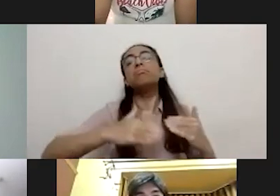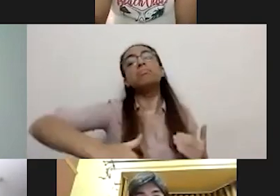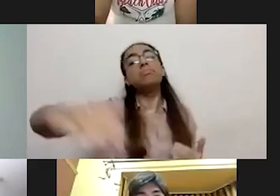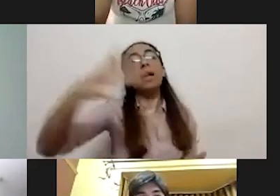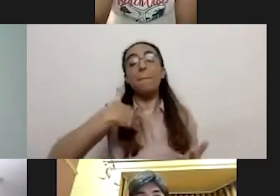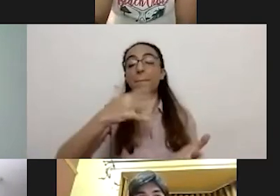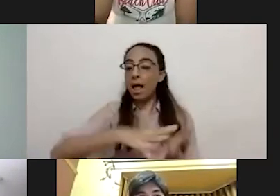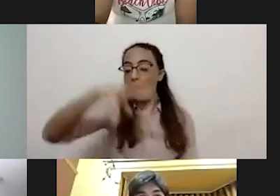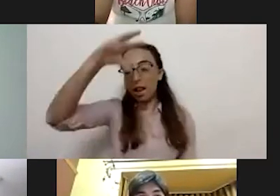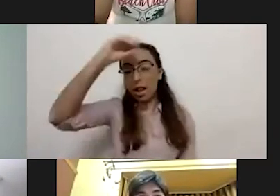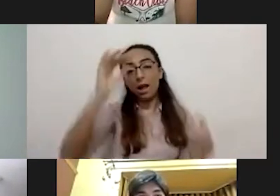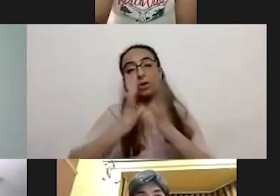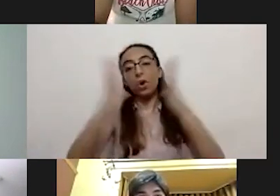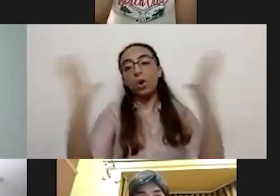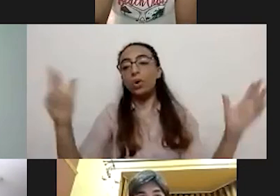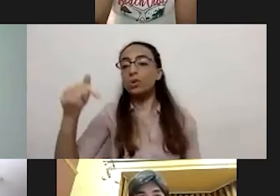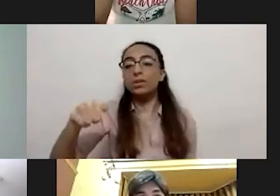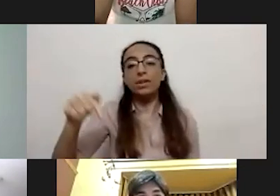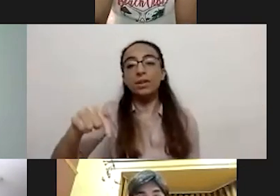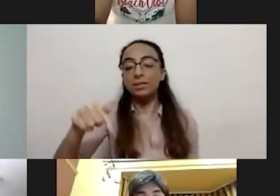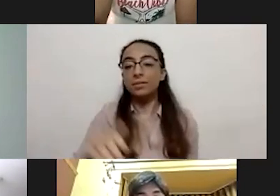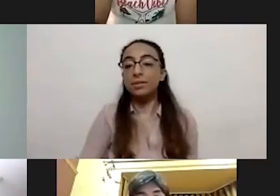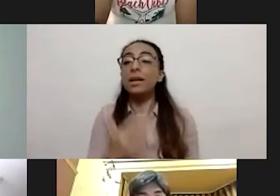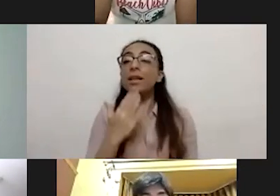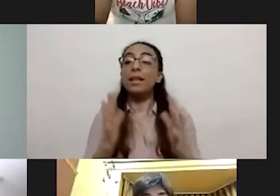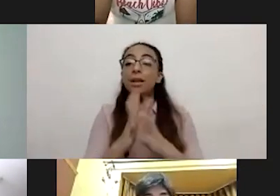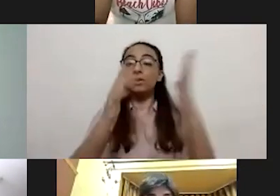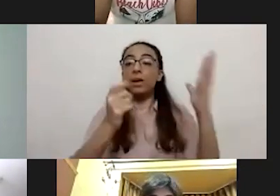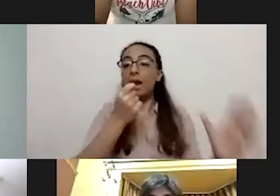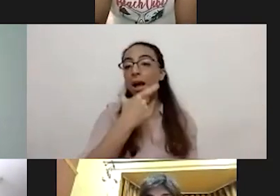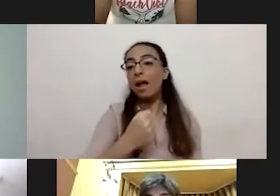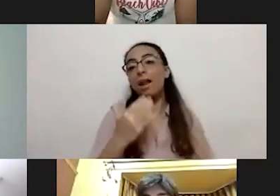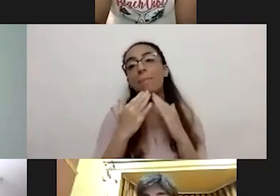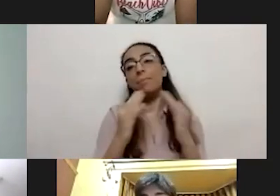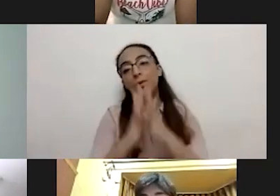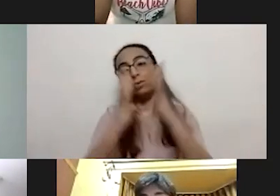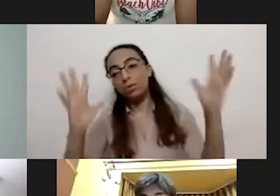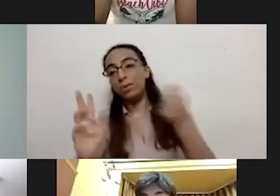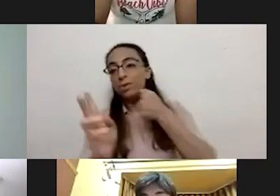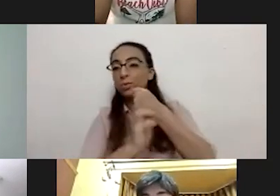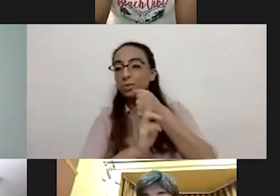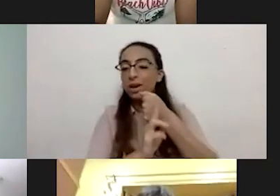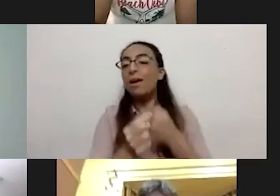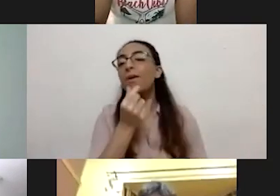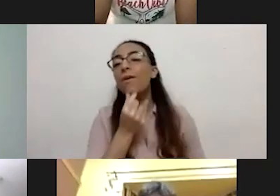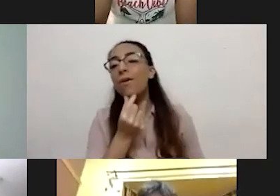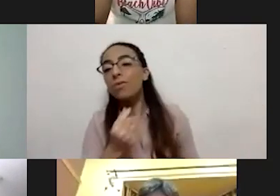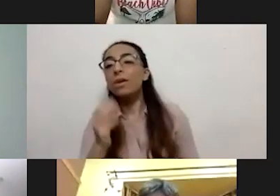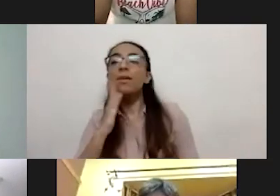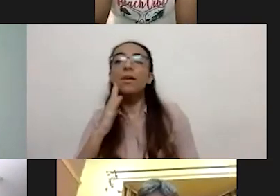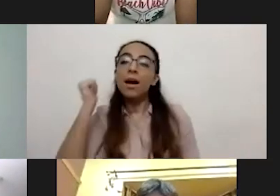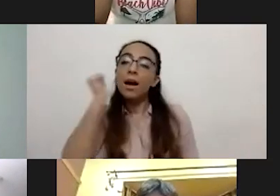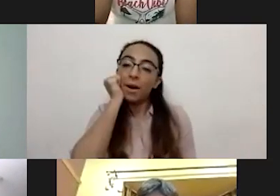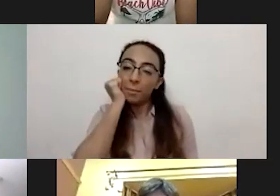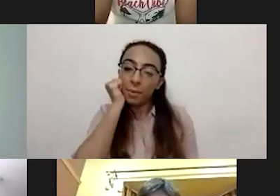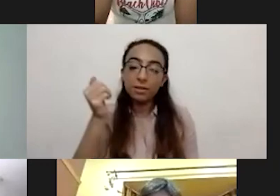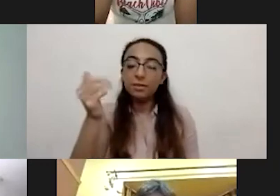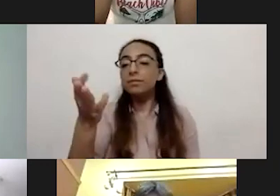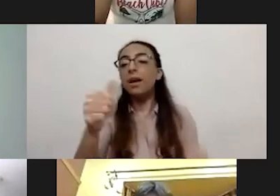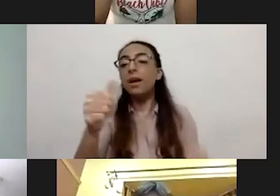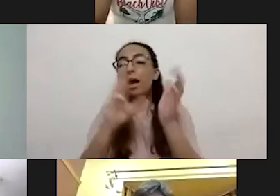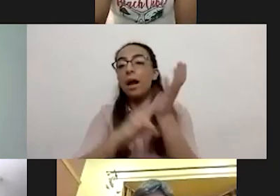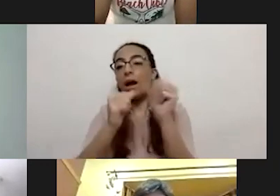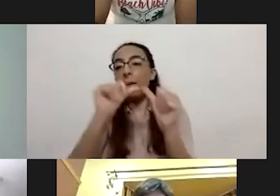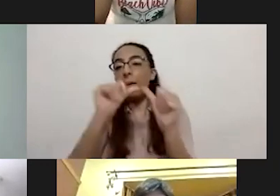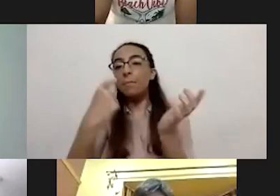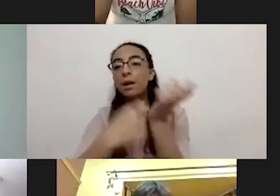a lot. Thank you so much, Dr. Alim. Thank you so much, Tushar, Gautam, Amal Raj, Sarah,